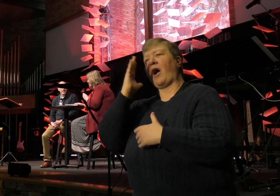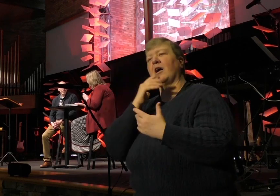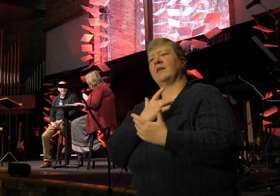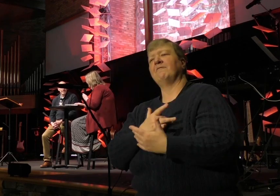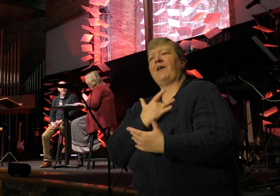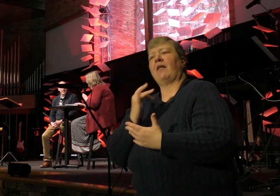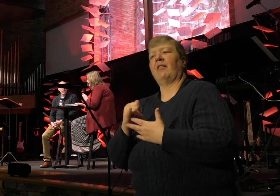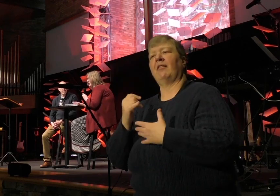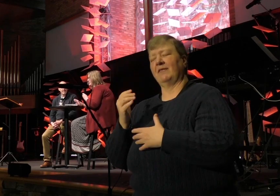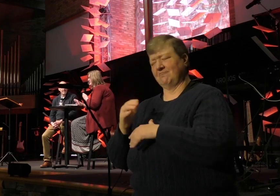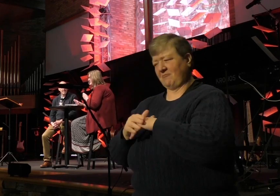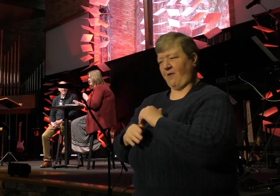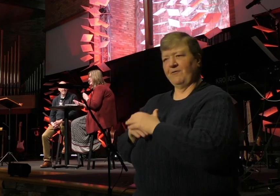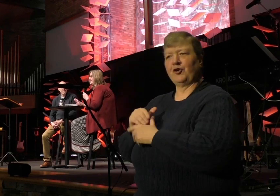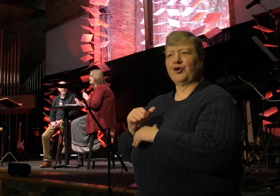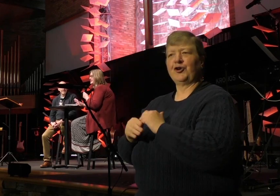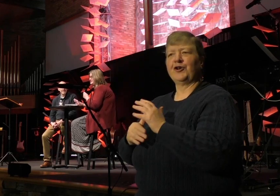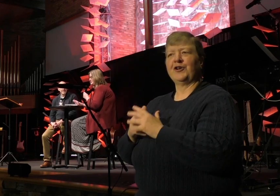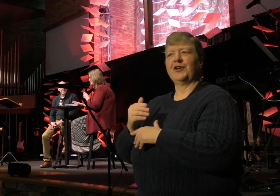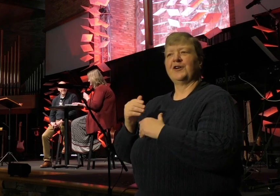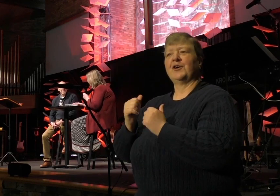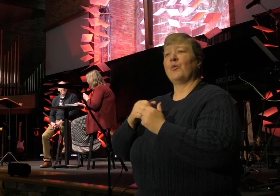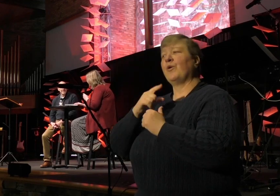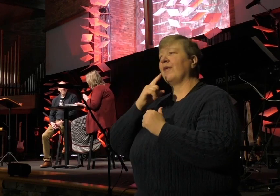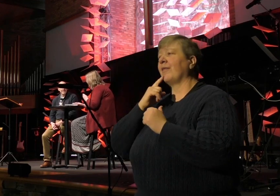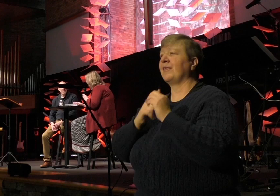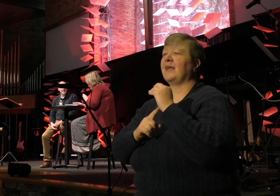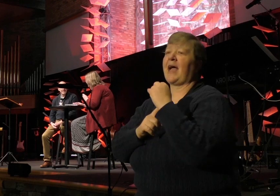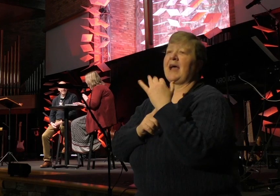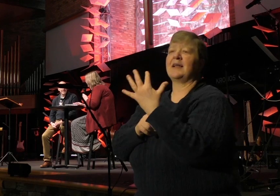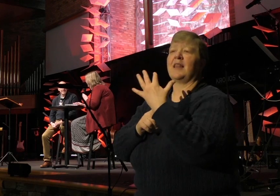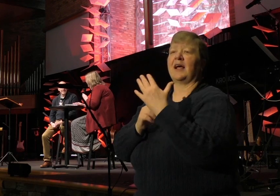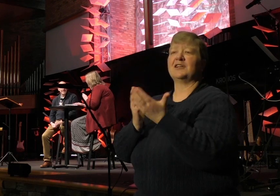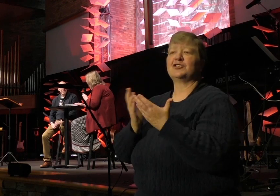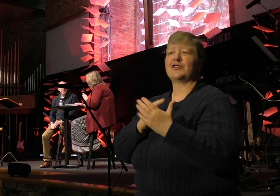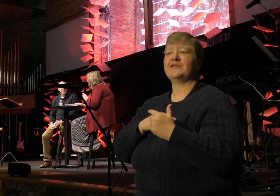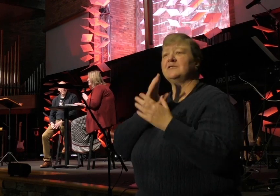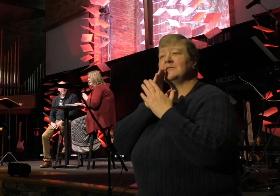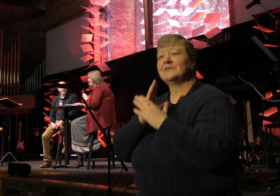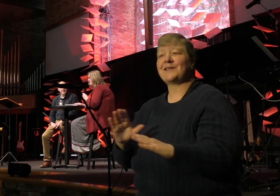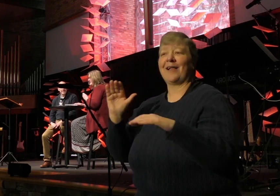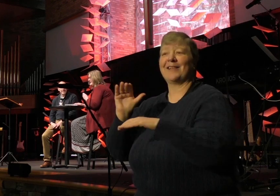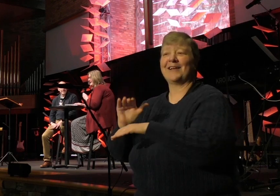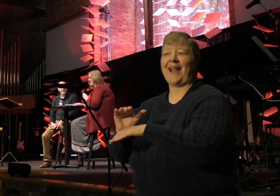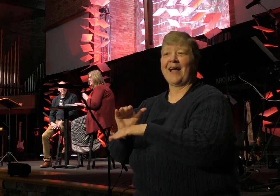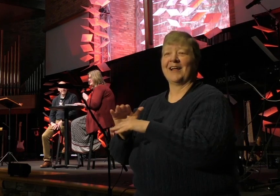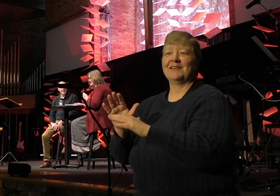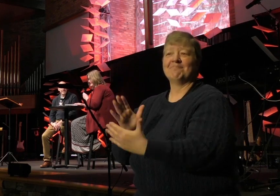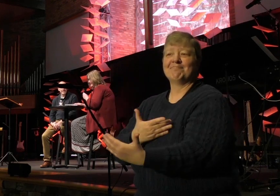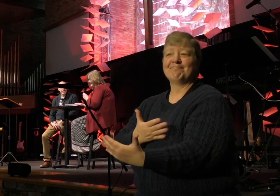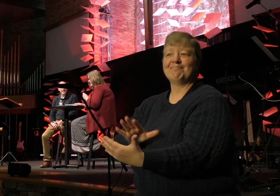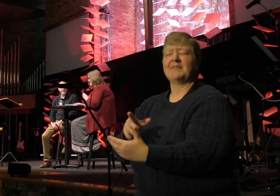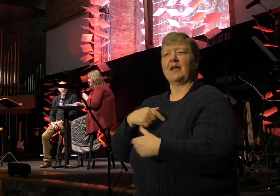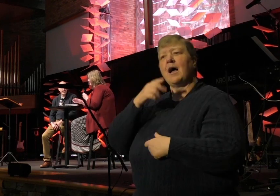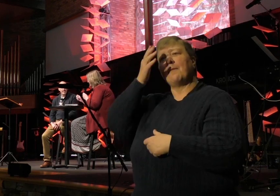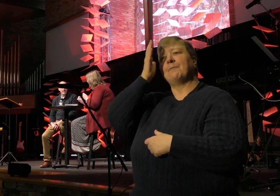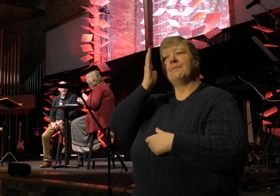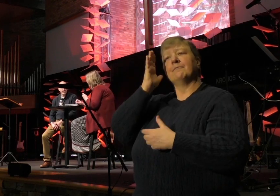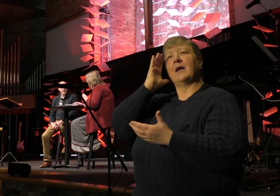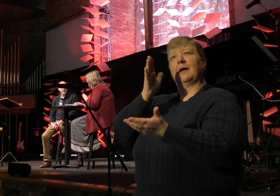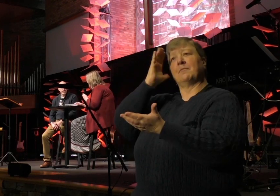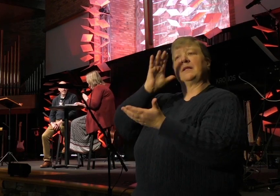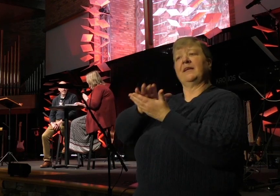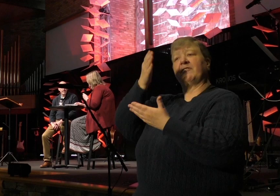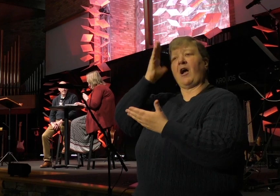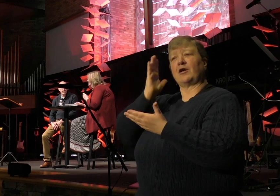her comfort along with, candlelight services and silent night. And I believe that God was in there, drawing